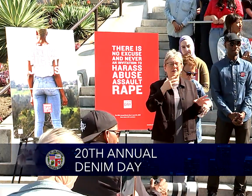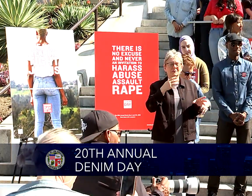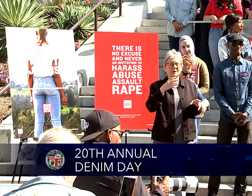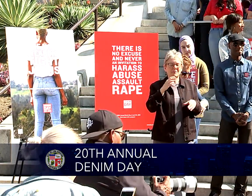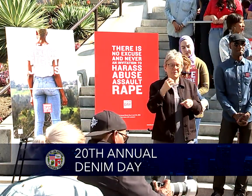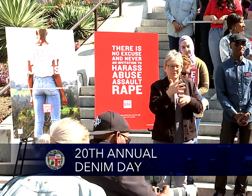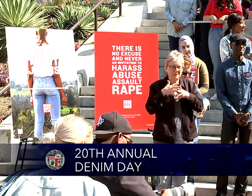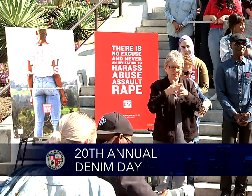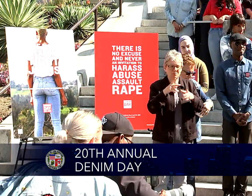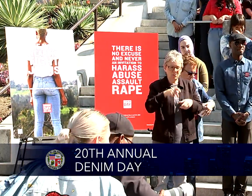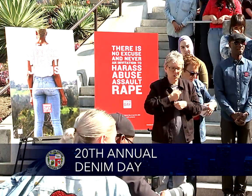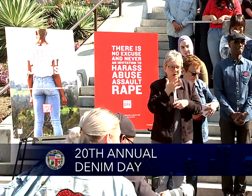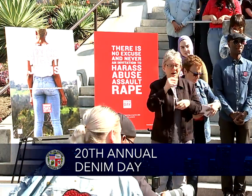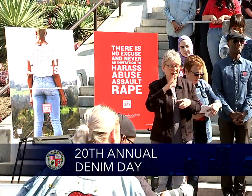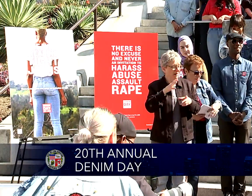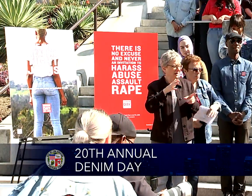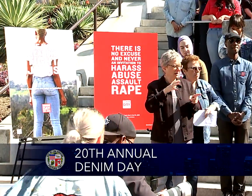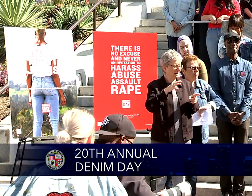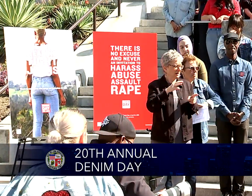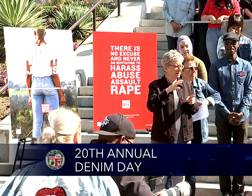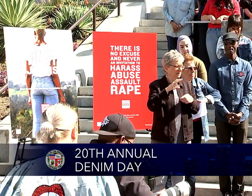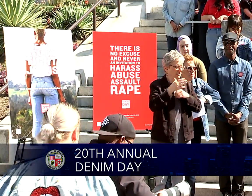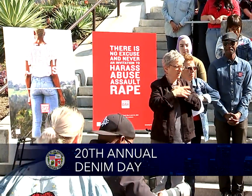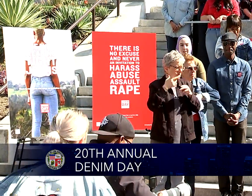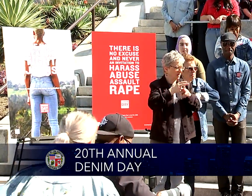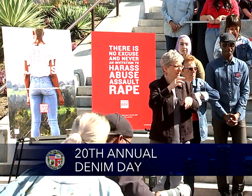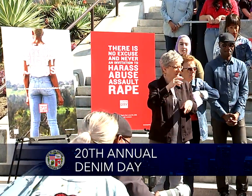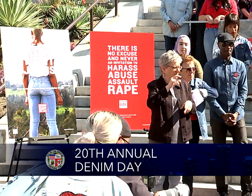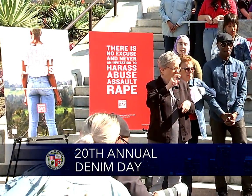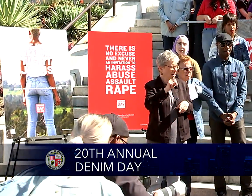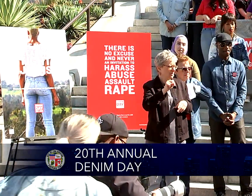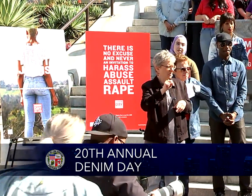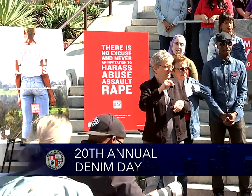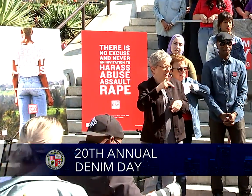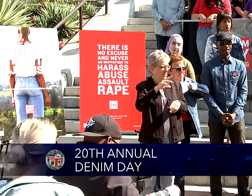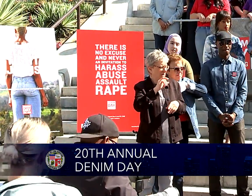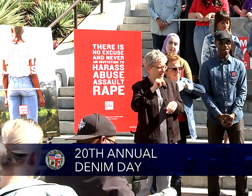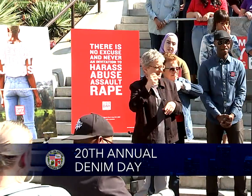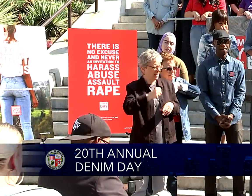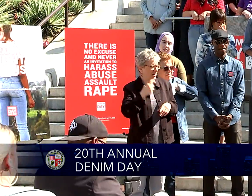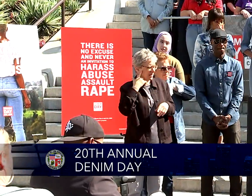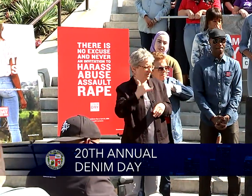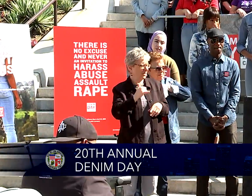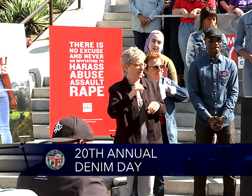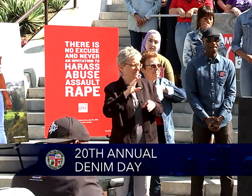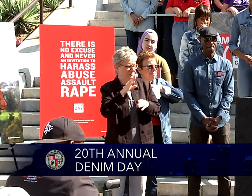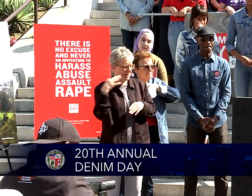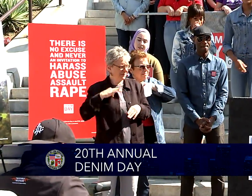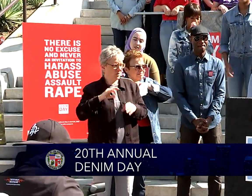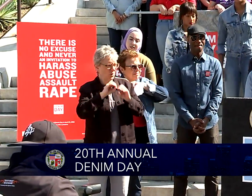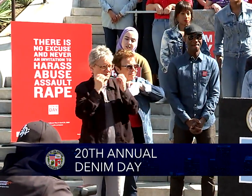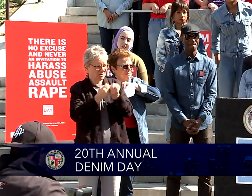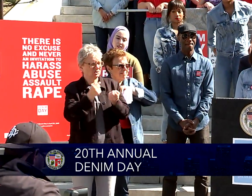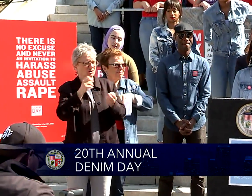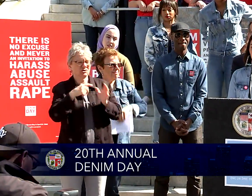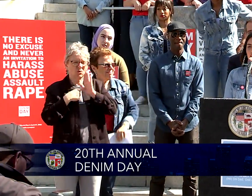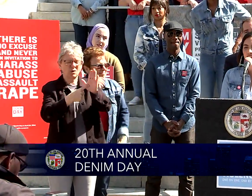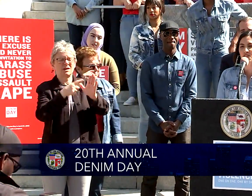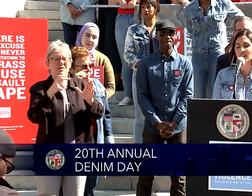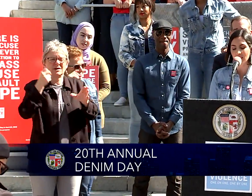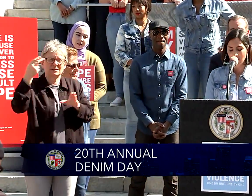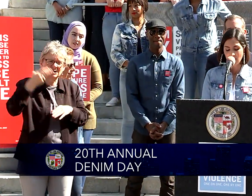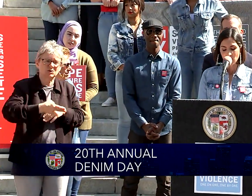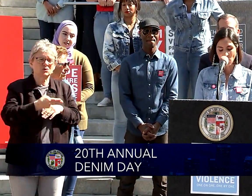of A Country Called Syria, a nonpartisan Southern California community benefit organization showcasing